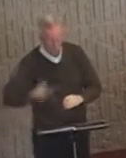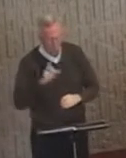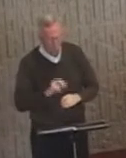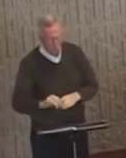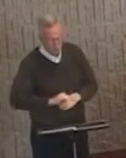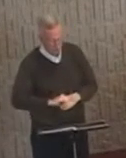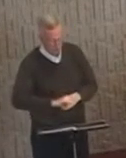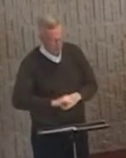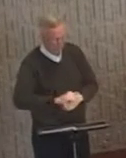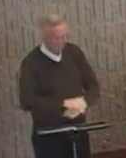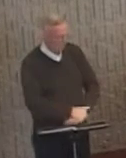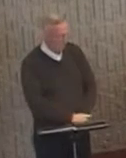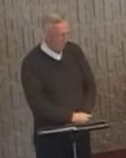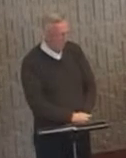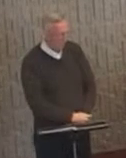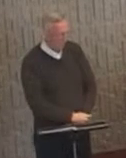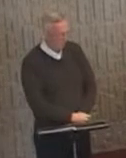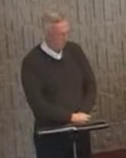same.